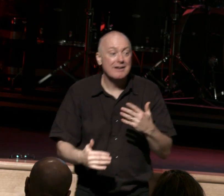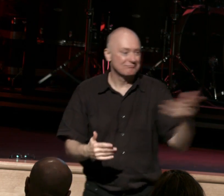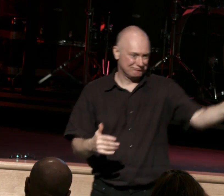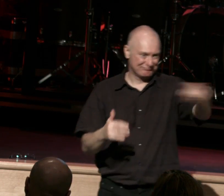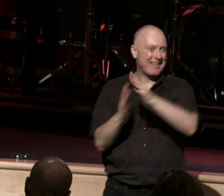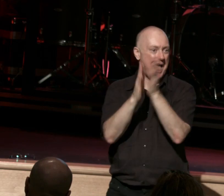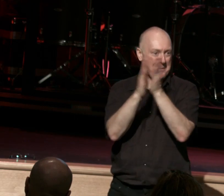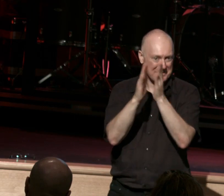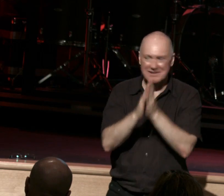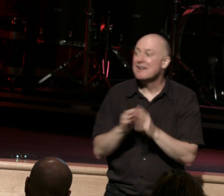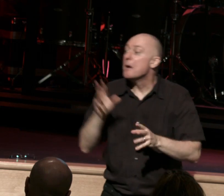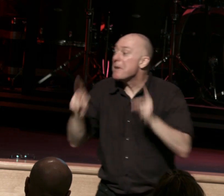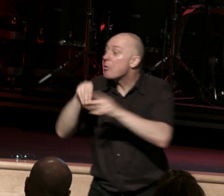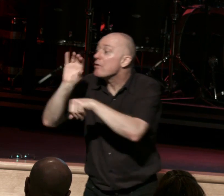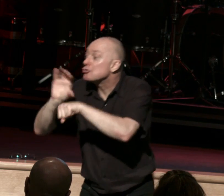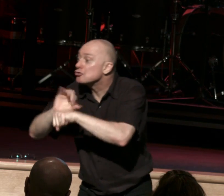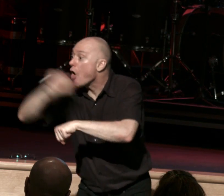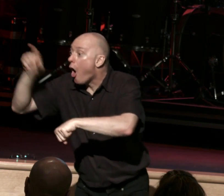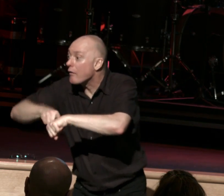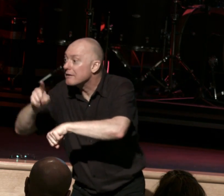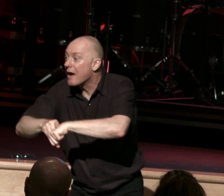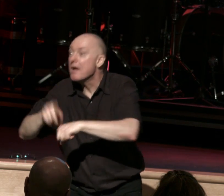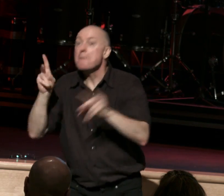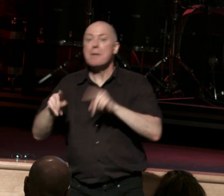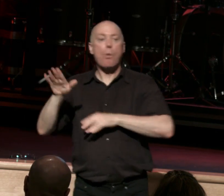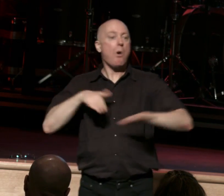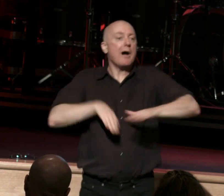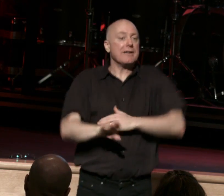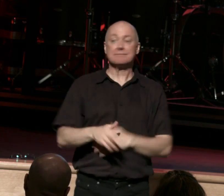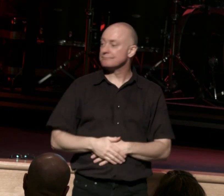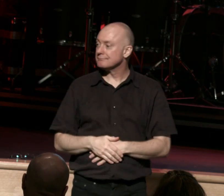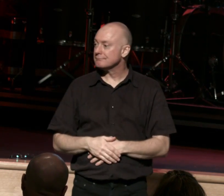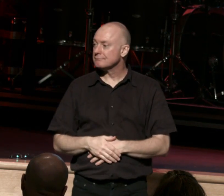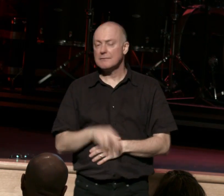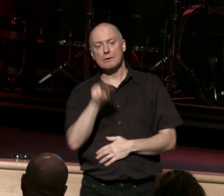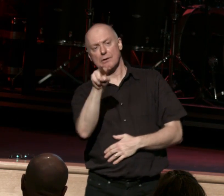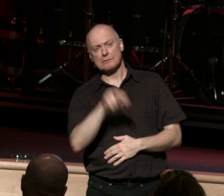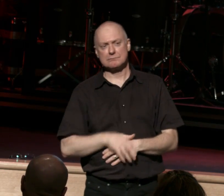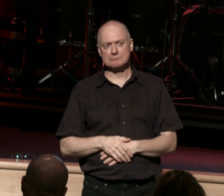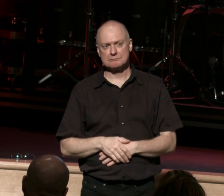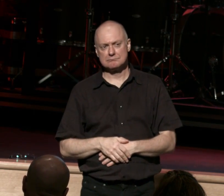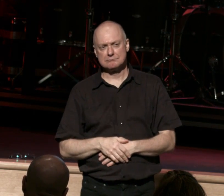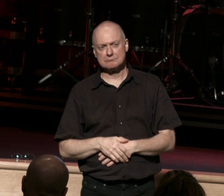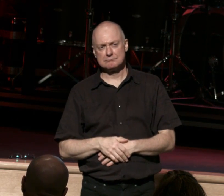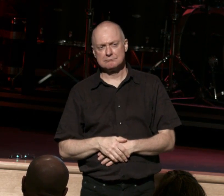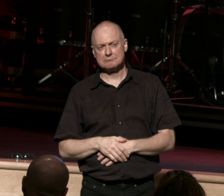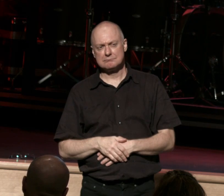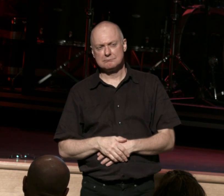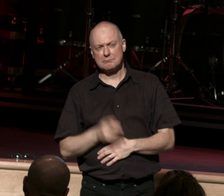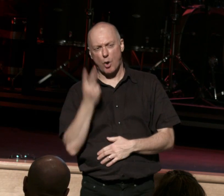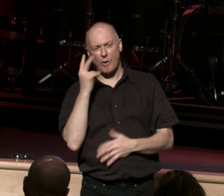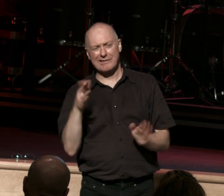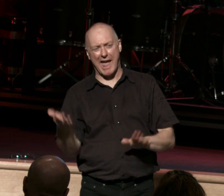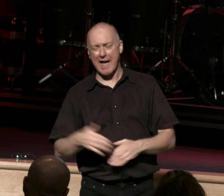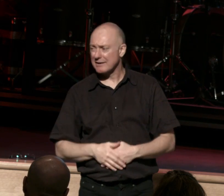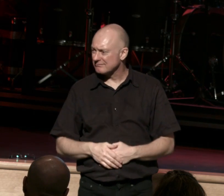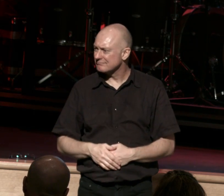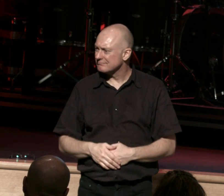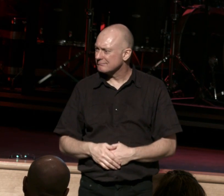blood. And literally, that's when I see people in our church all the time. People walk in, and honestly, you look at them, and you're like, they look